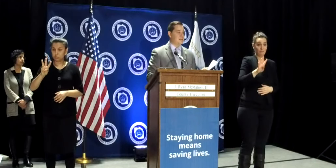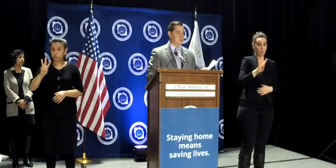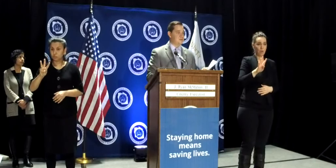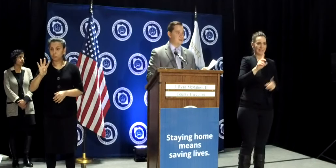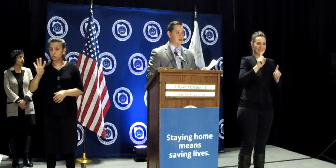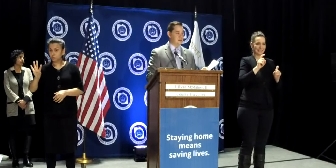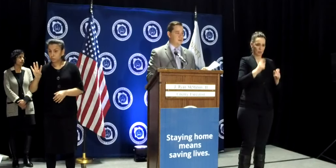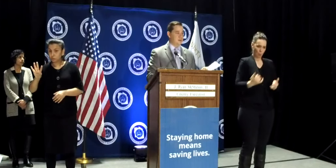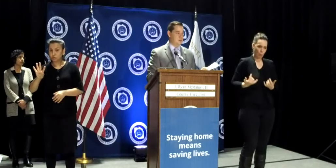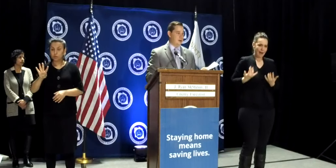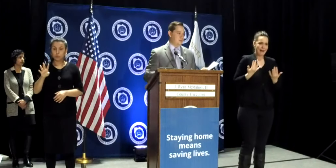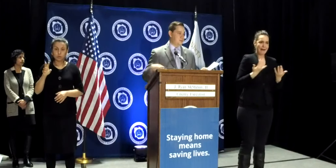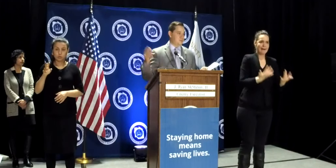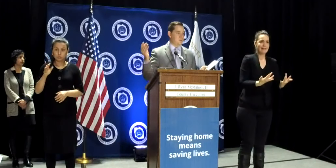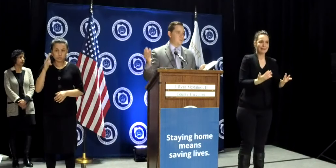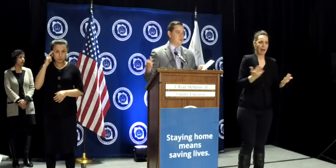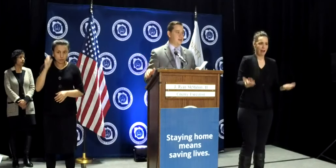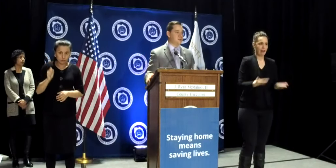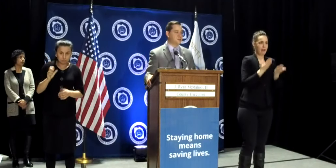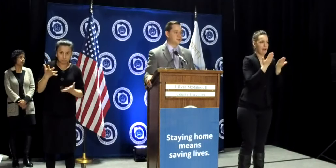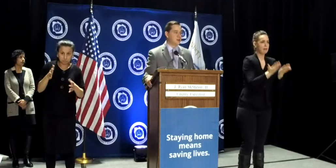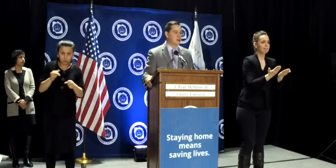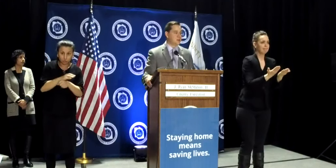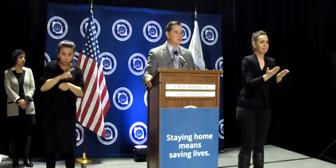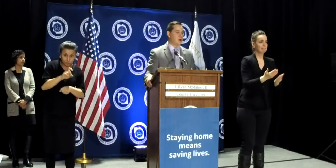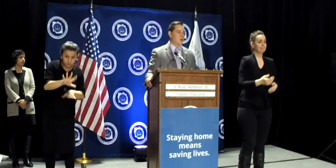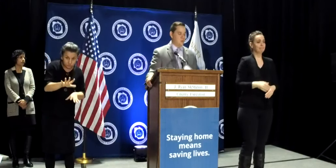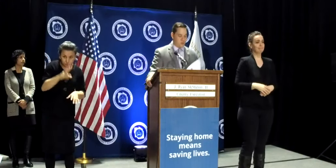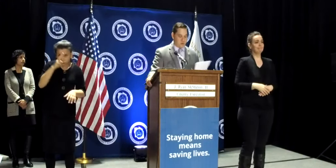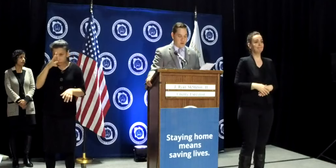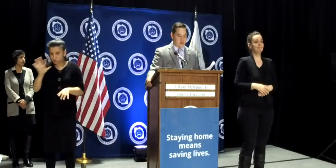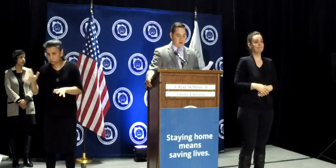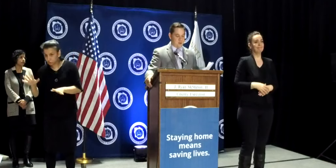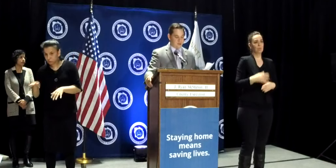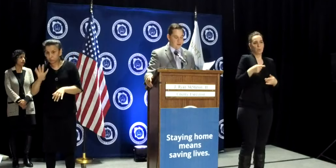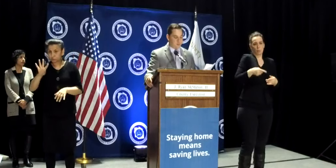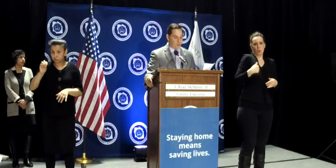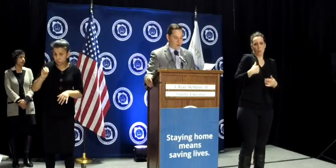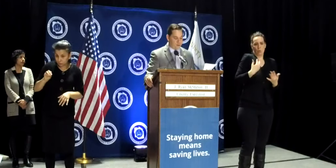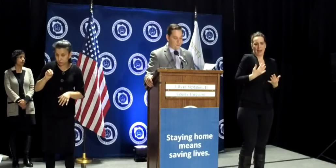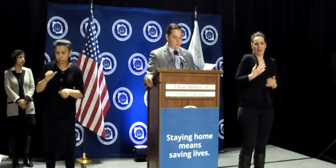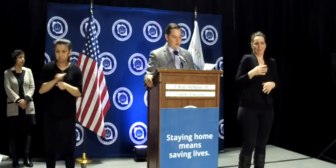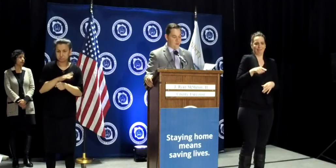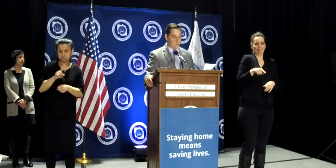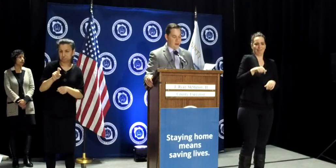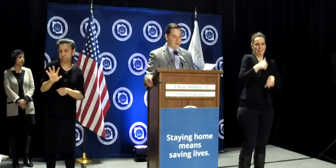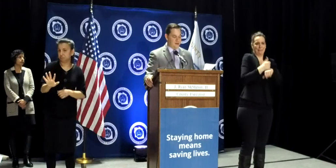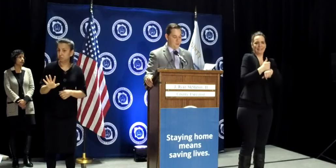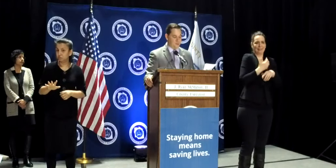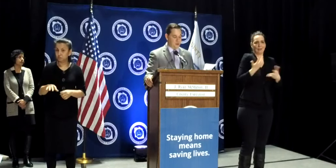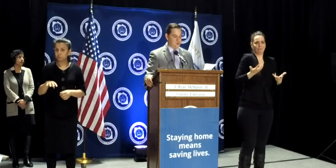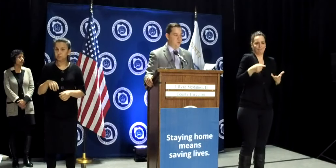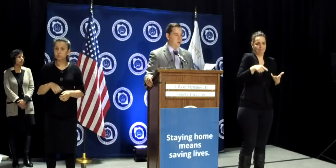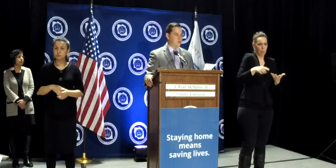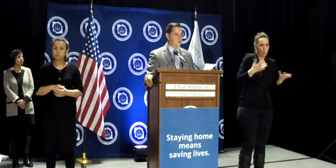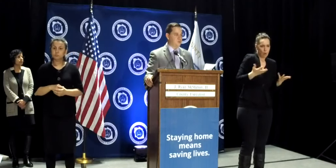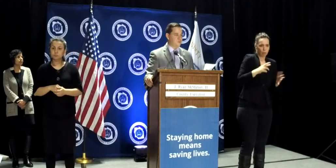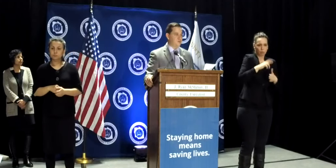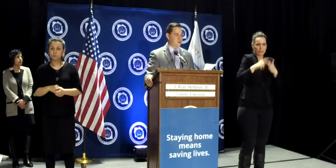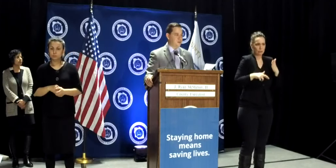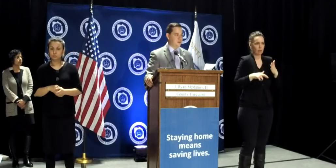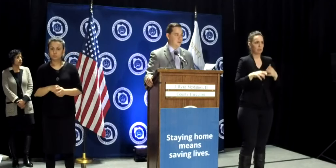40 positives there, right, just from the percentages. So at some point, if our pending numbers are